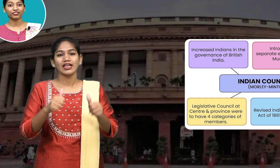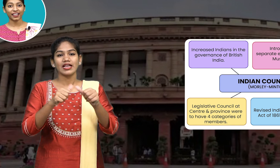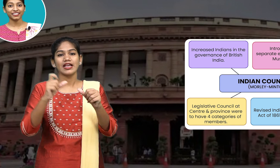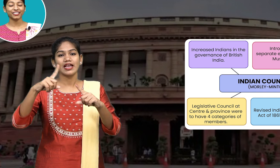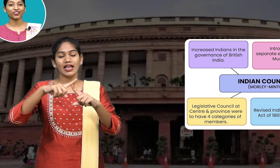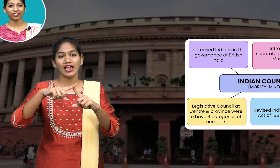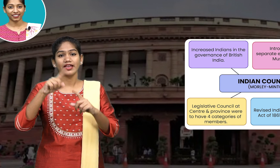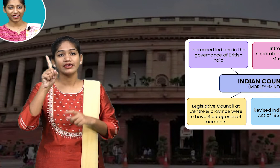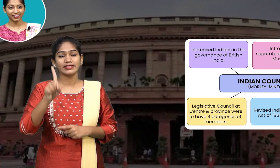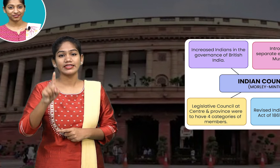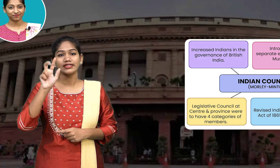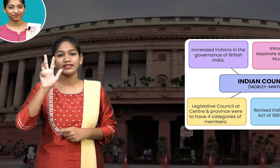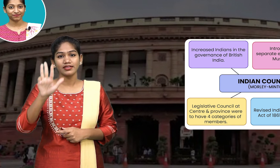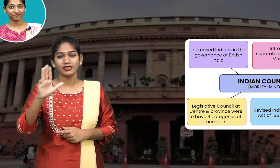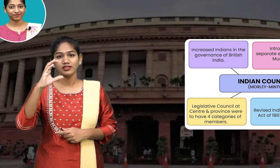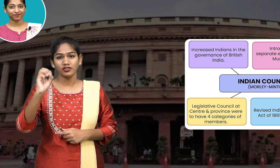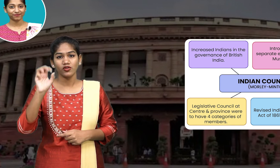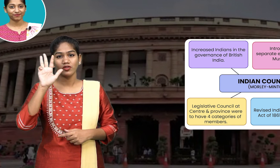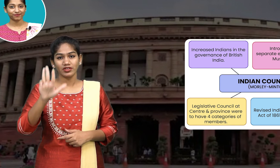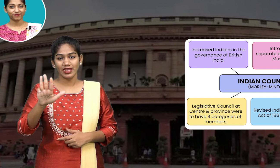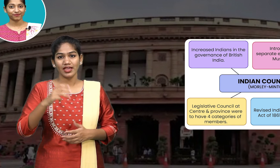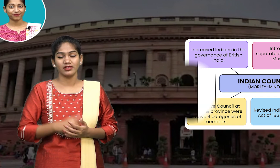of 1909